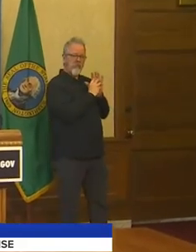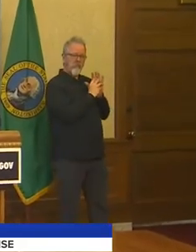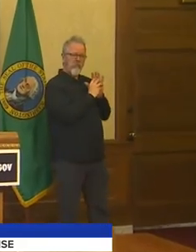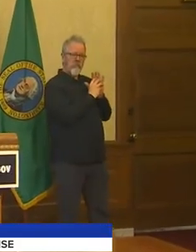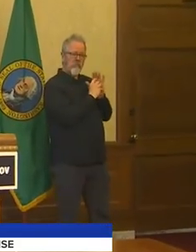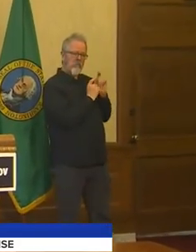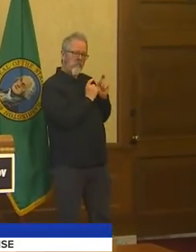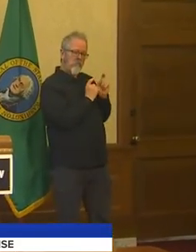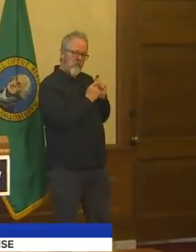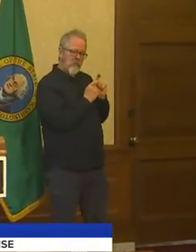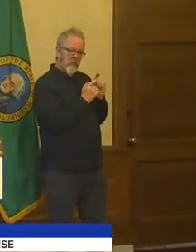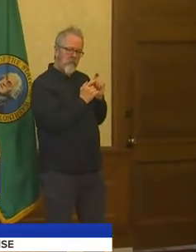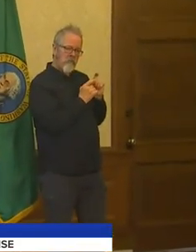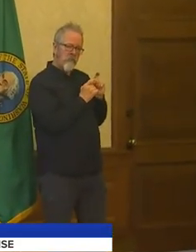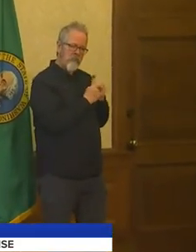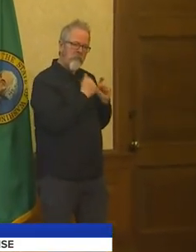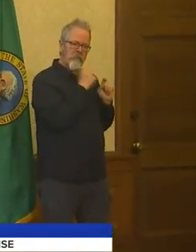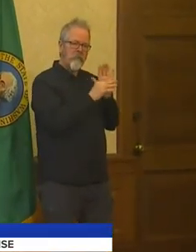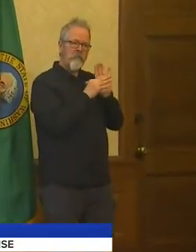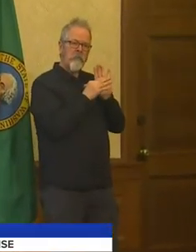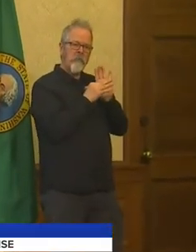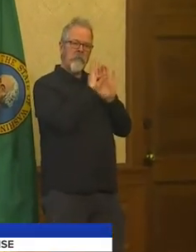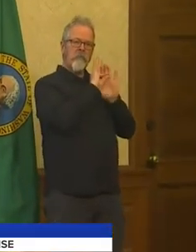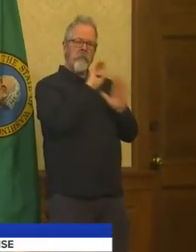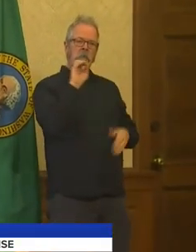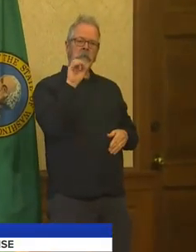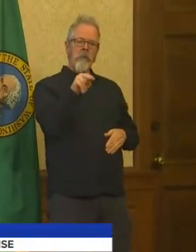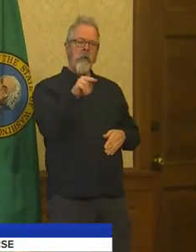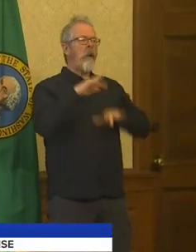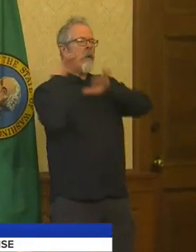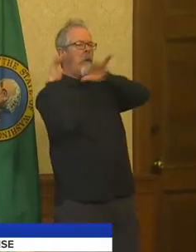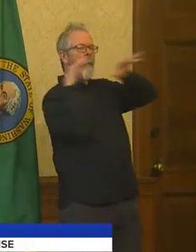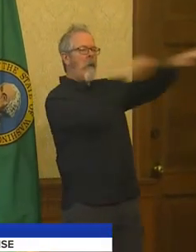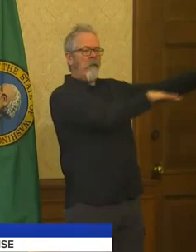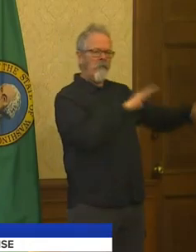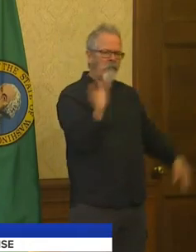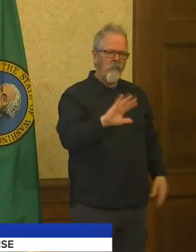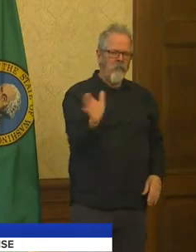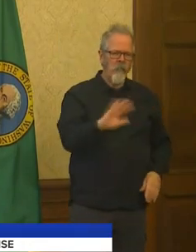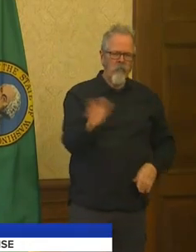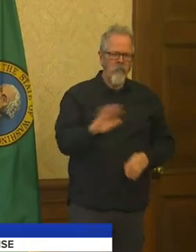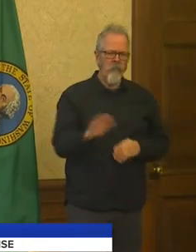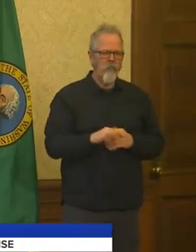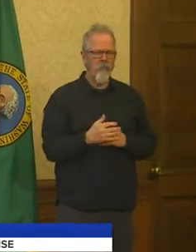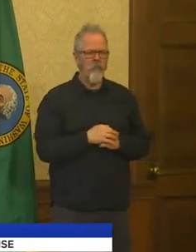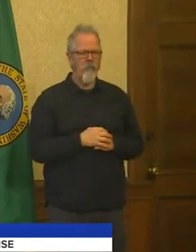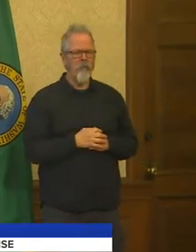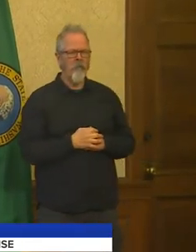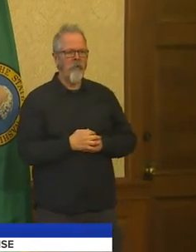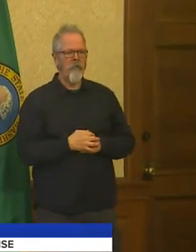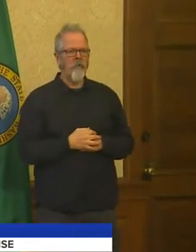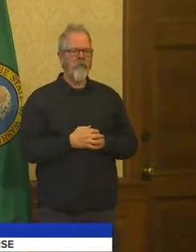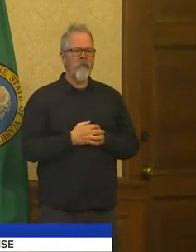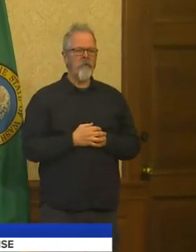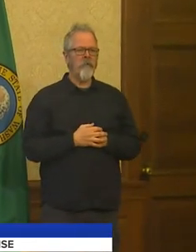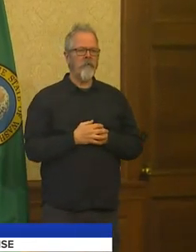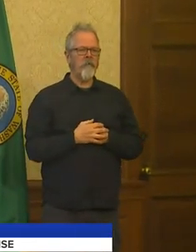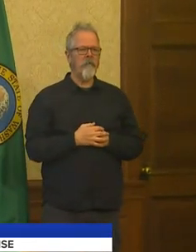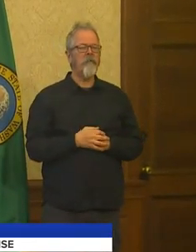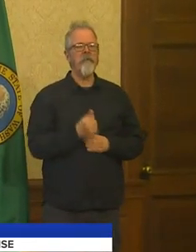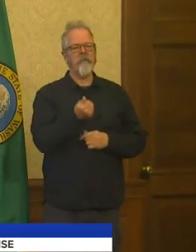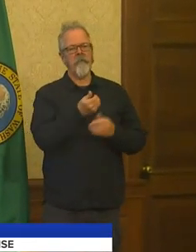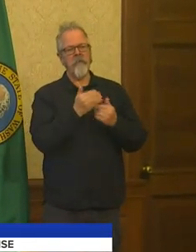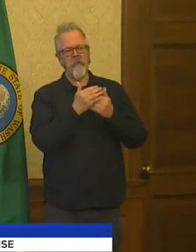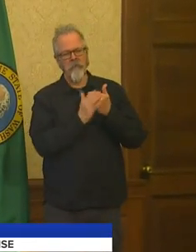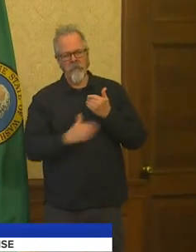just way too dangerous. We'll have more to say about some more of these metrics in our plan in the next few days as